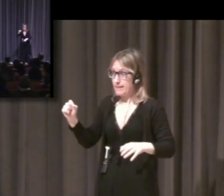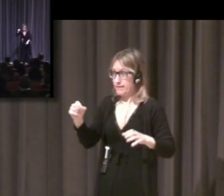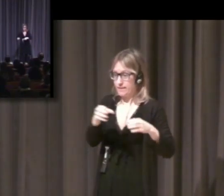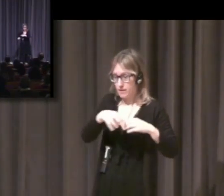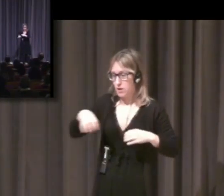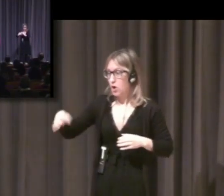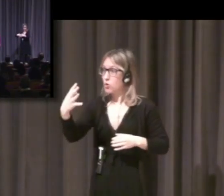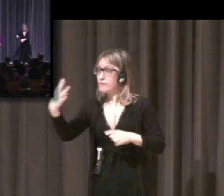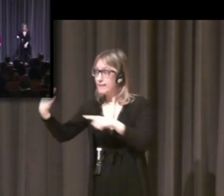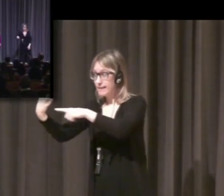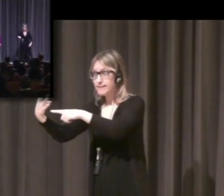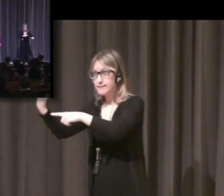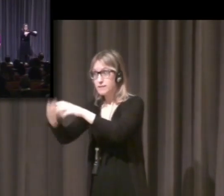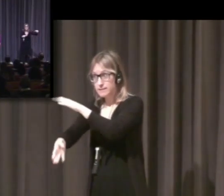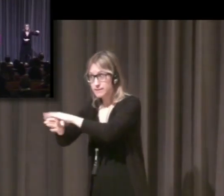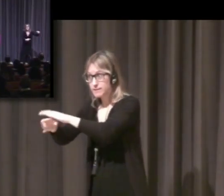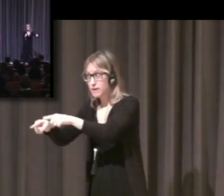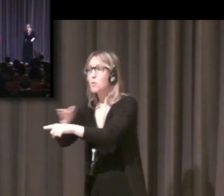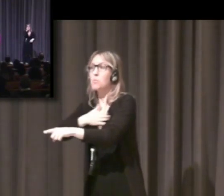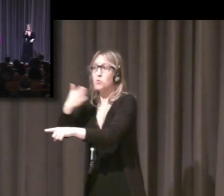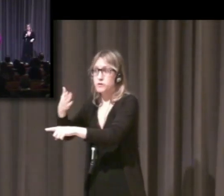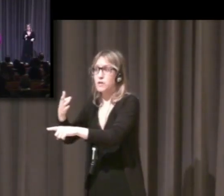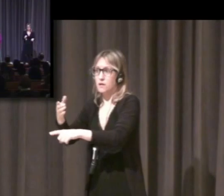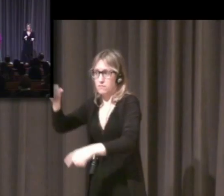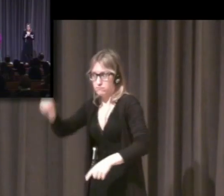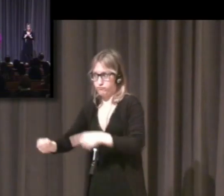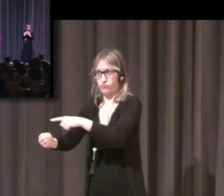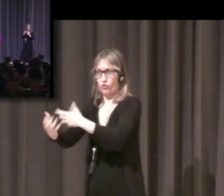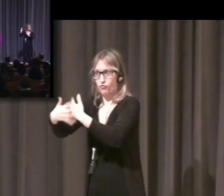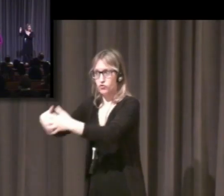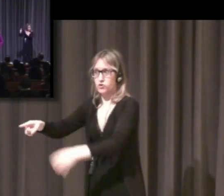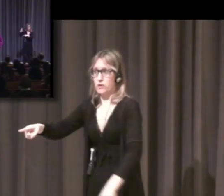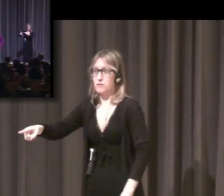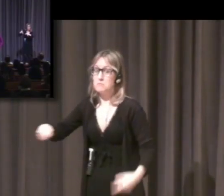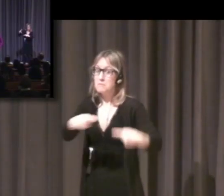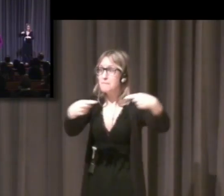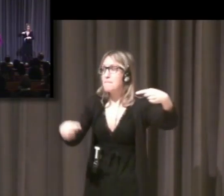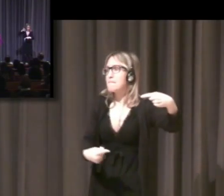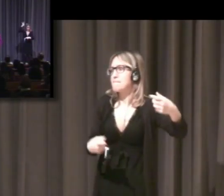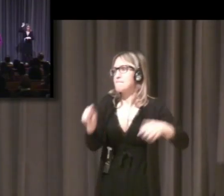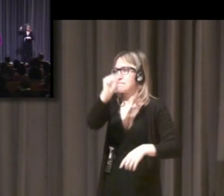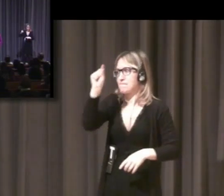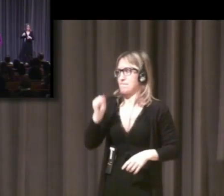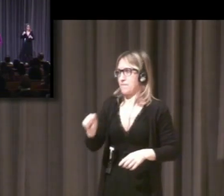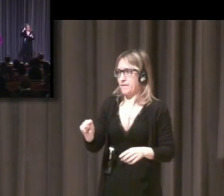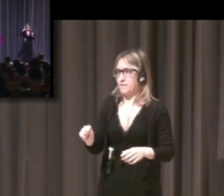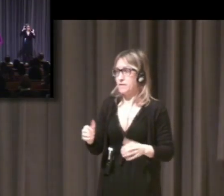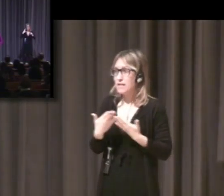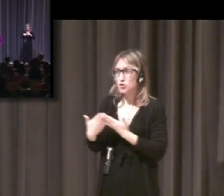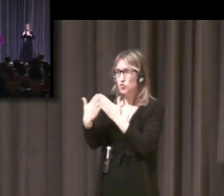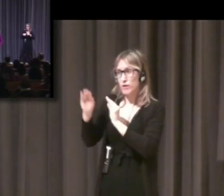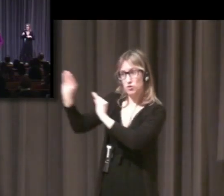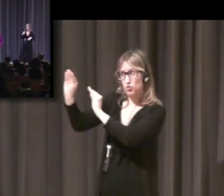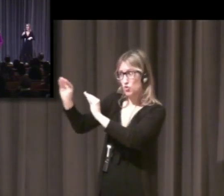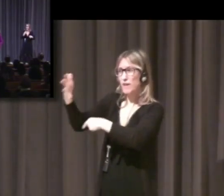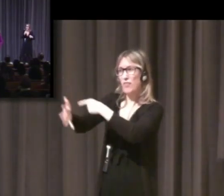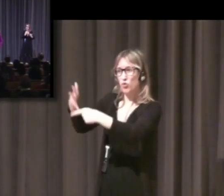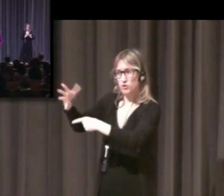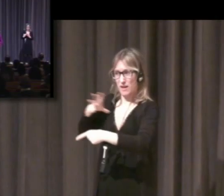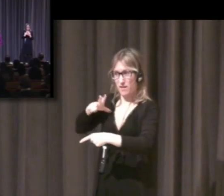crazy. The studies will do things. They'll say, this child is having success with a cochlear implant.